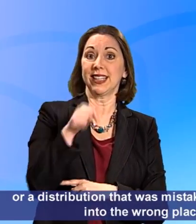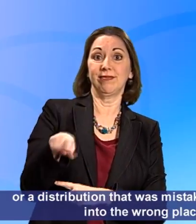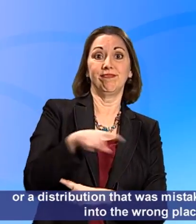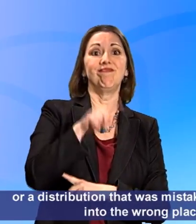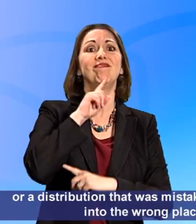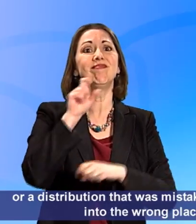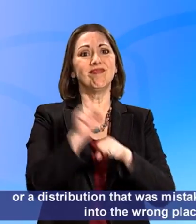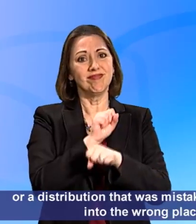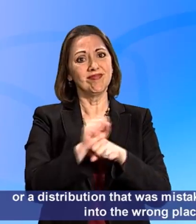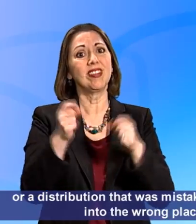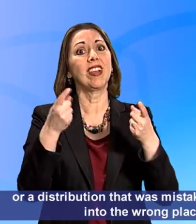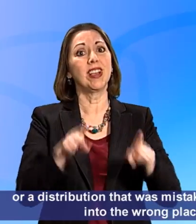into the wrong place?